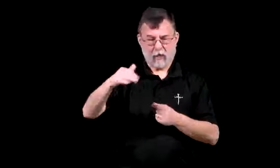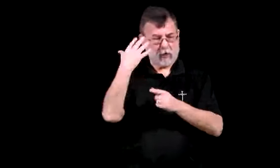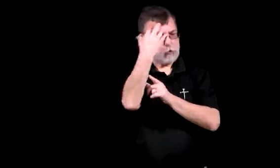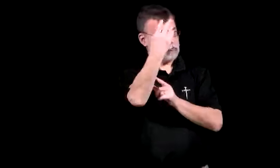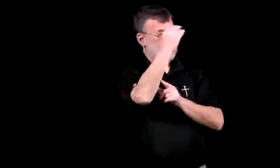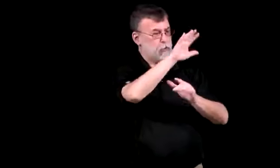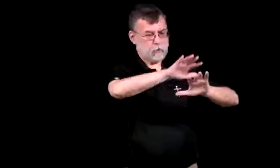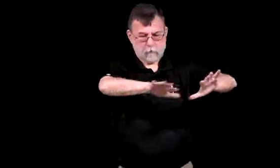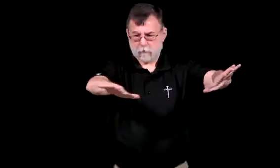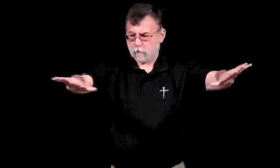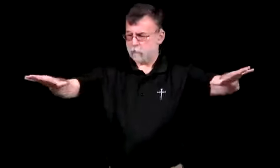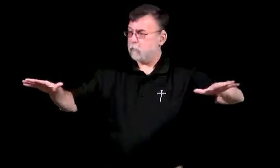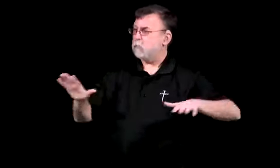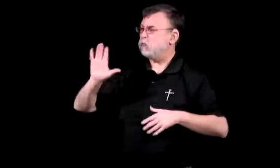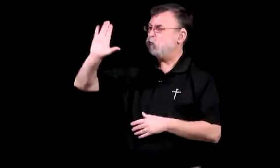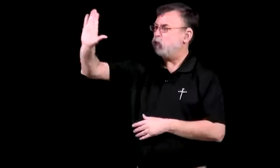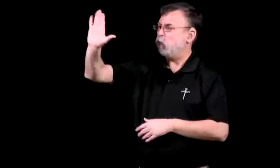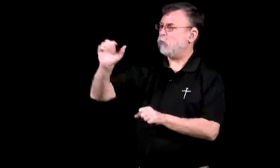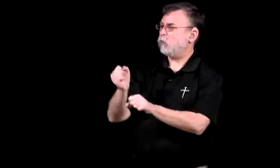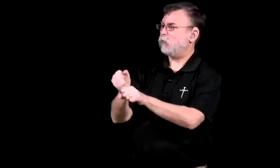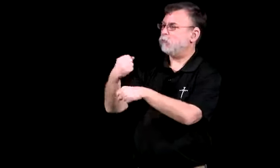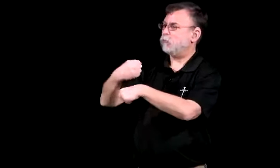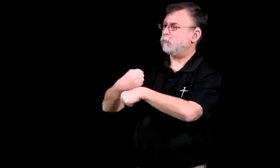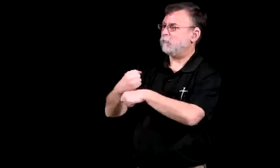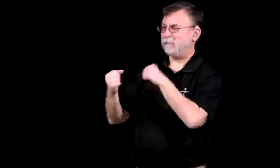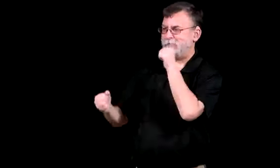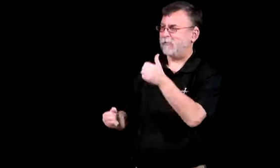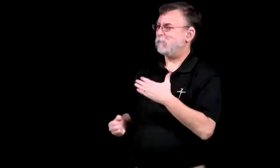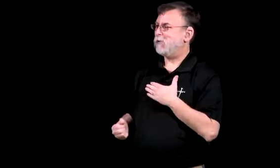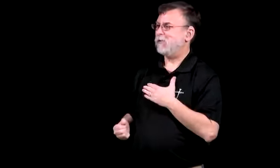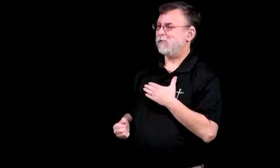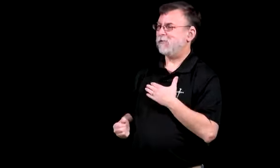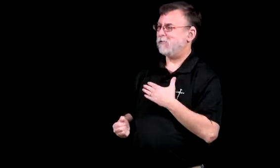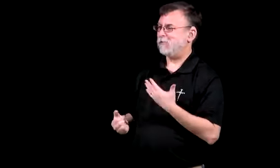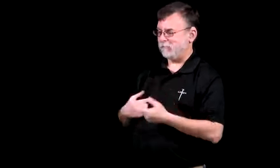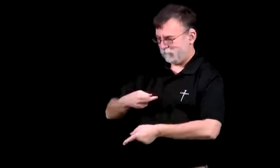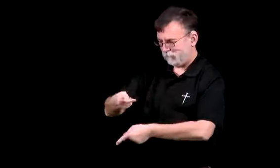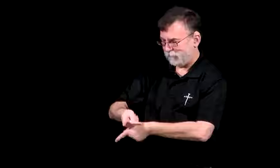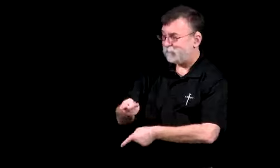go outside and do things and experience your creation.